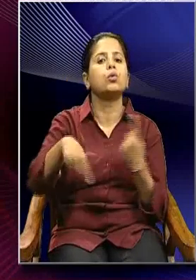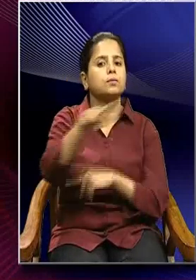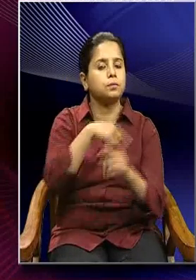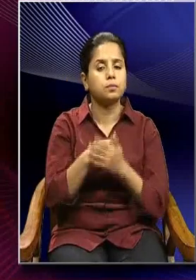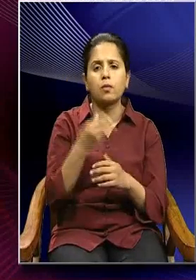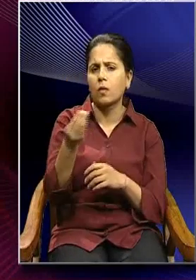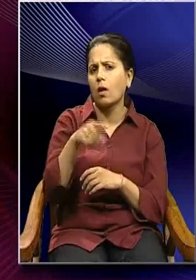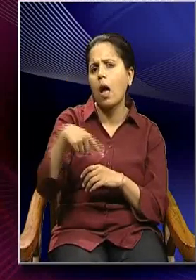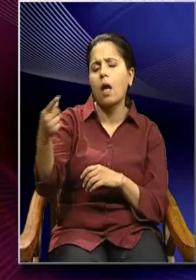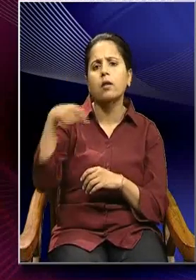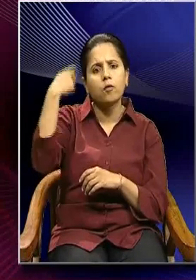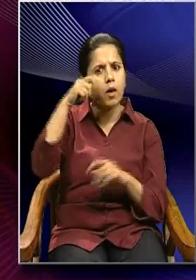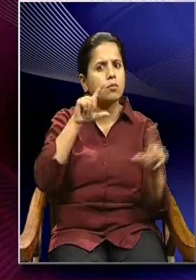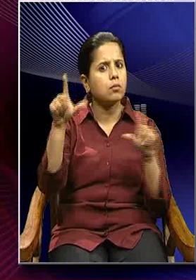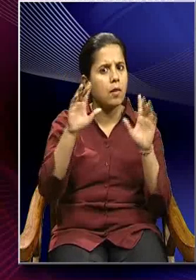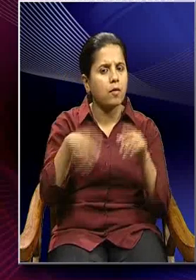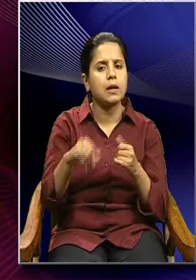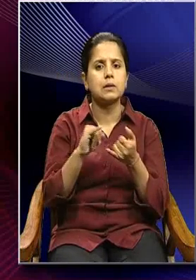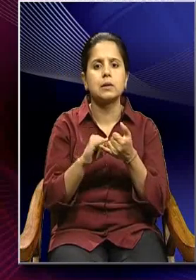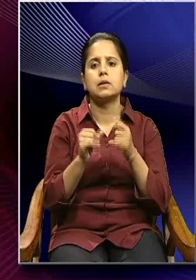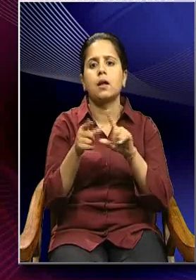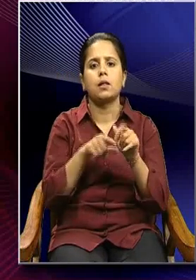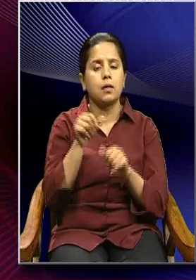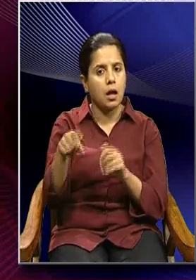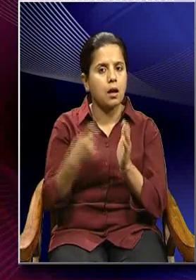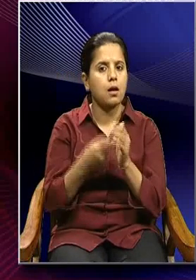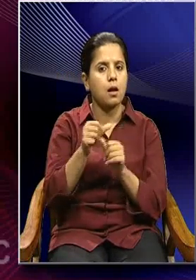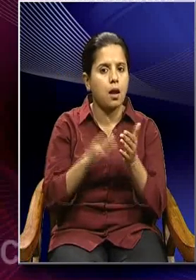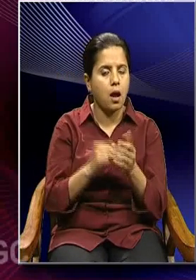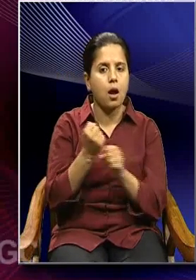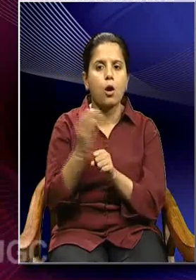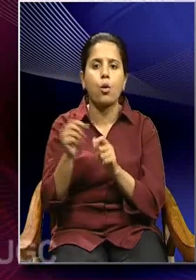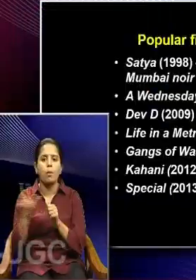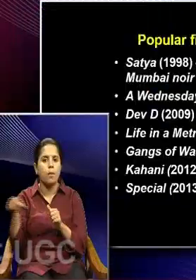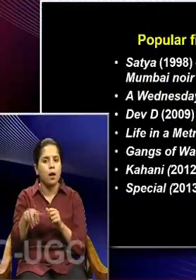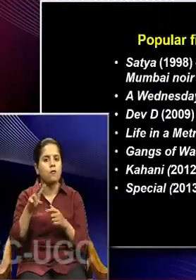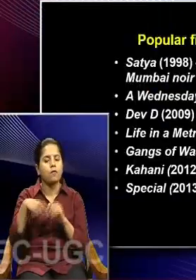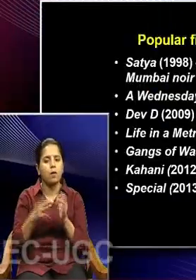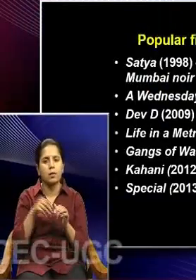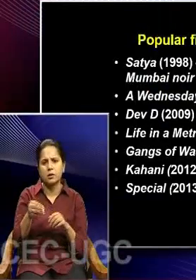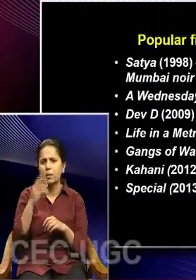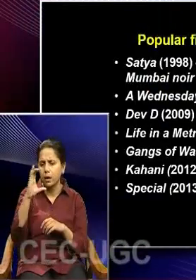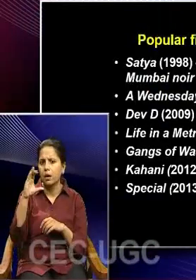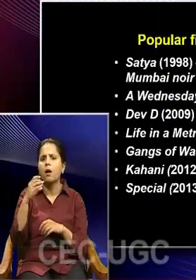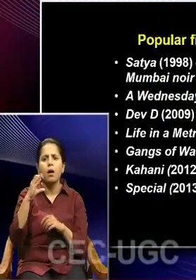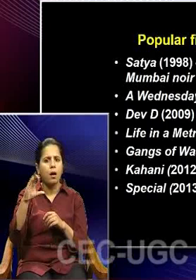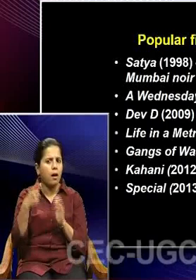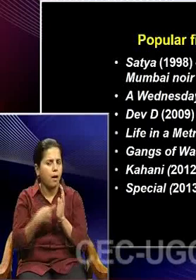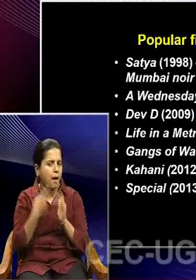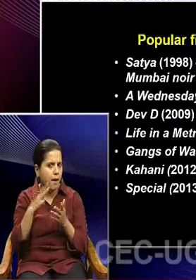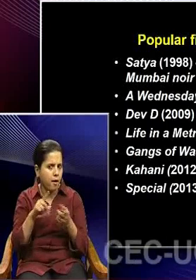there were other filmmakers. We find Satya by Ram Gopal Verma, which was some sort of a crime film of the